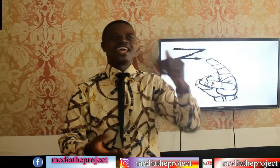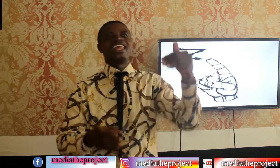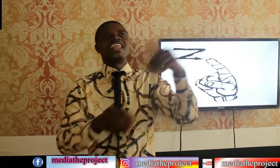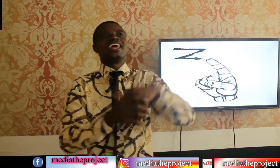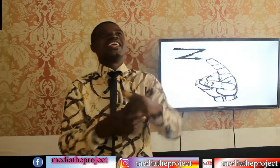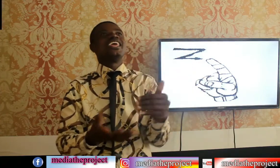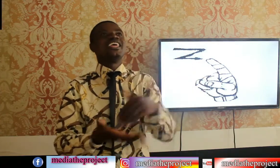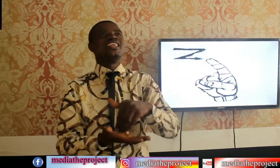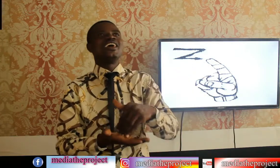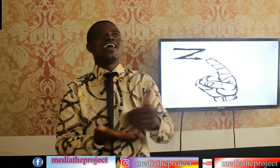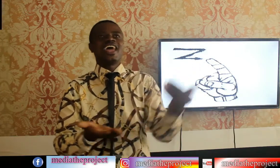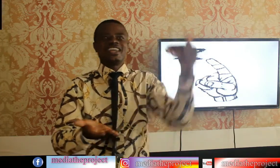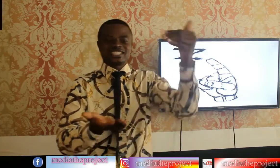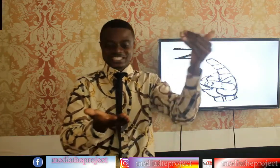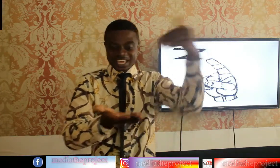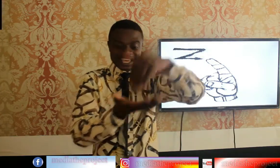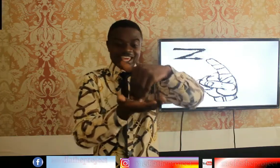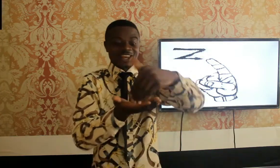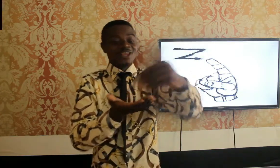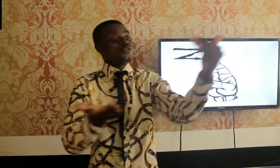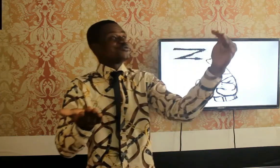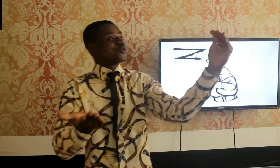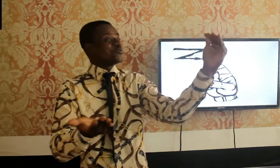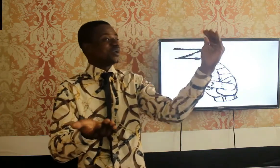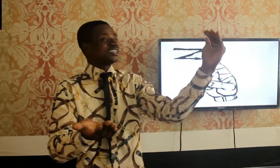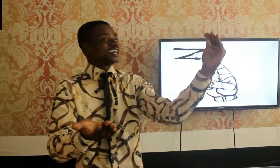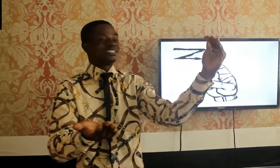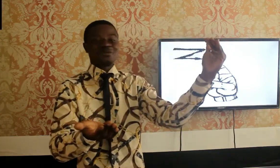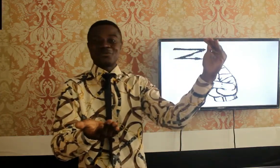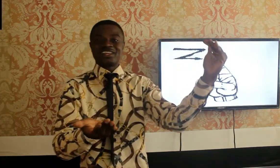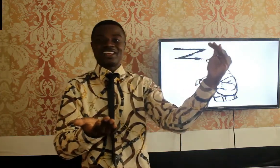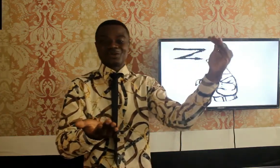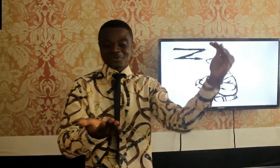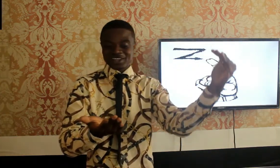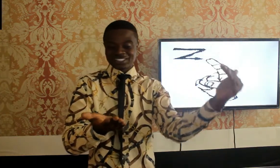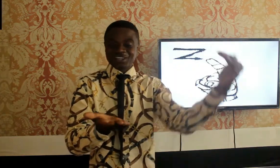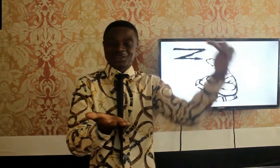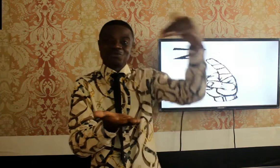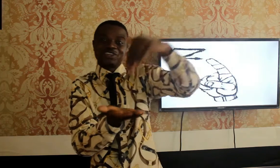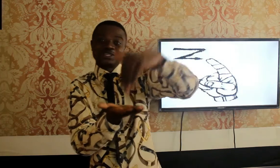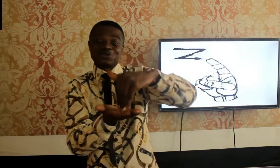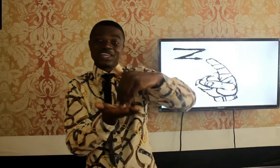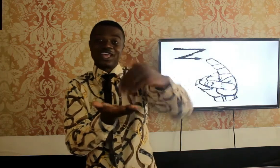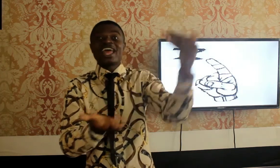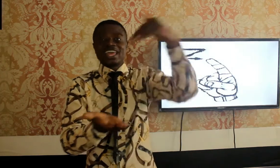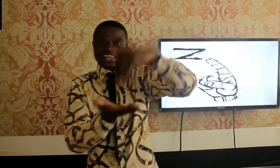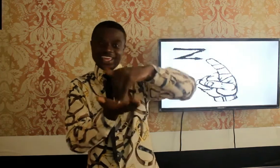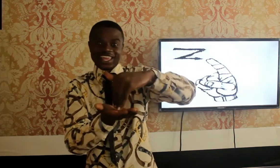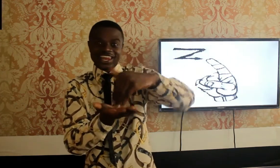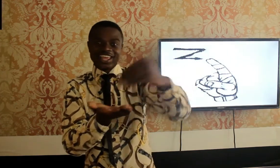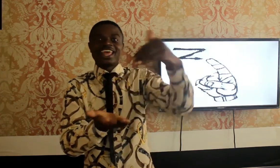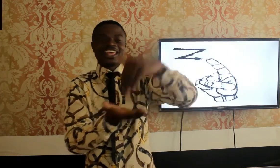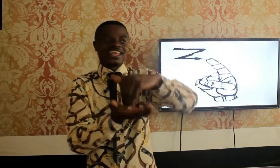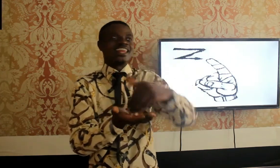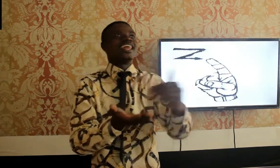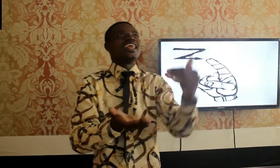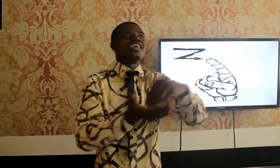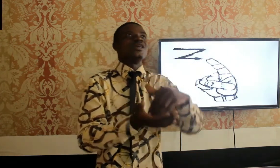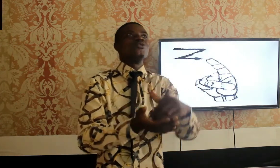And then again, this is again, you form bent hand shape with the dominant hand, you move it this way. Again. And then again,